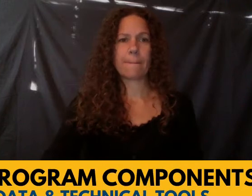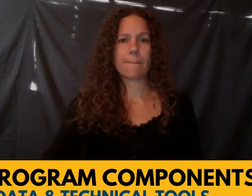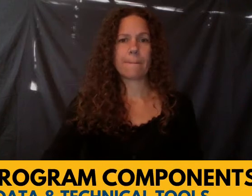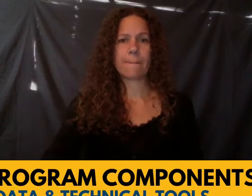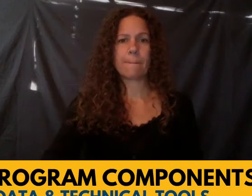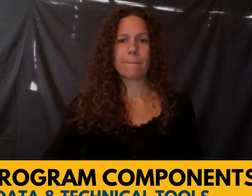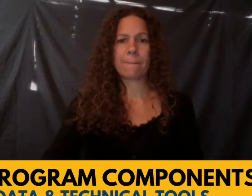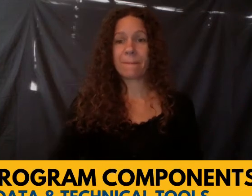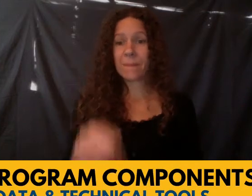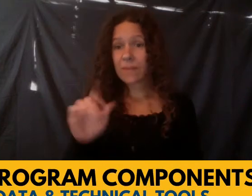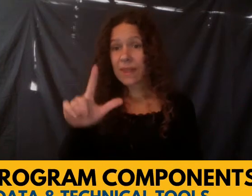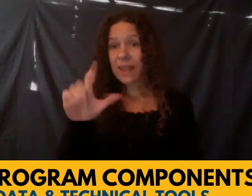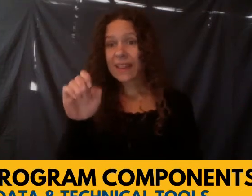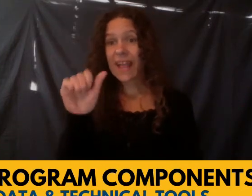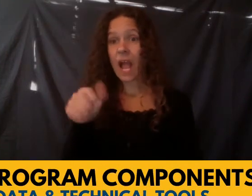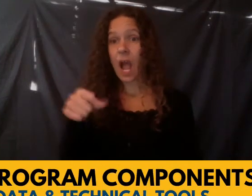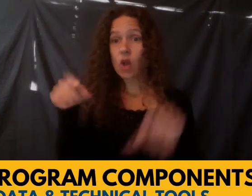Leah, are you able to join?